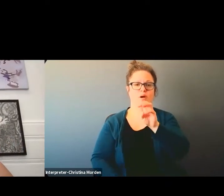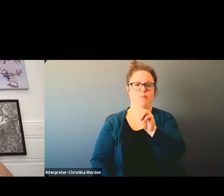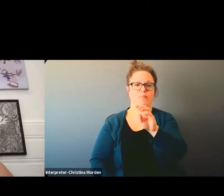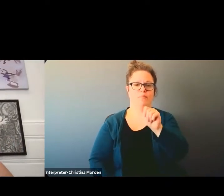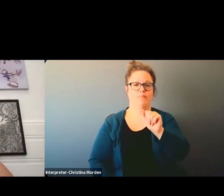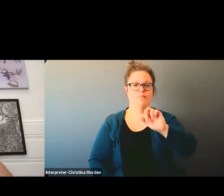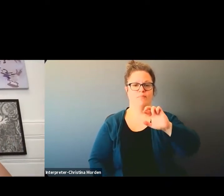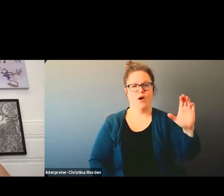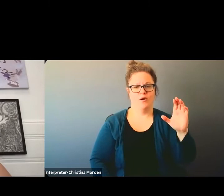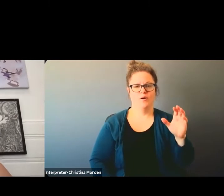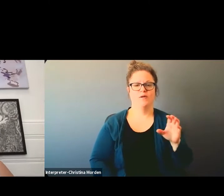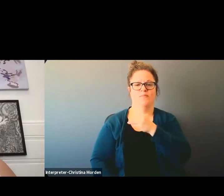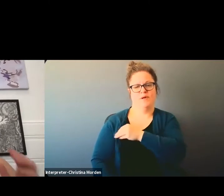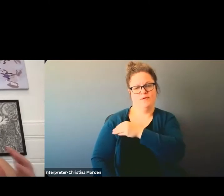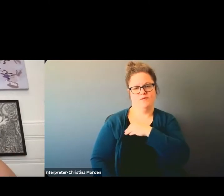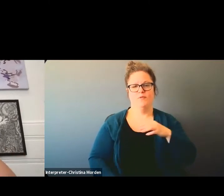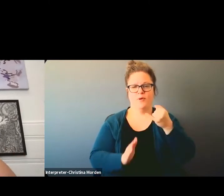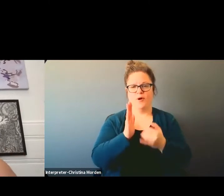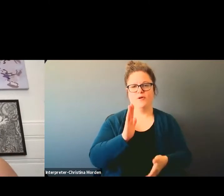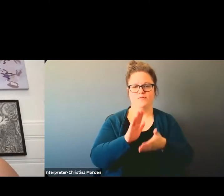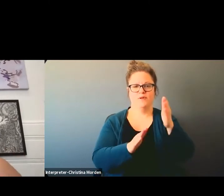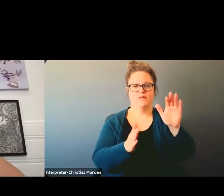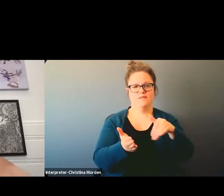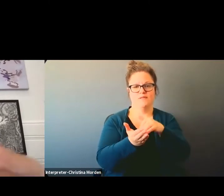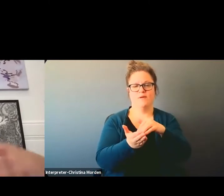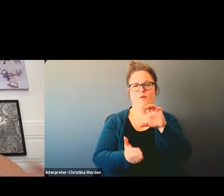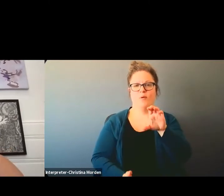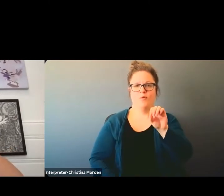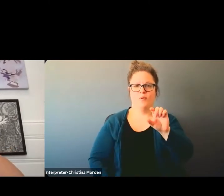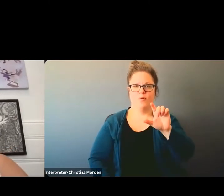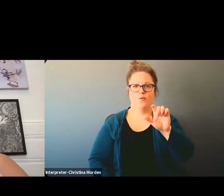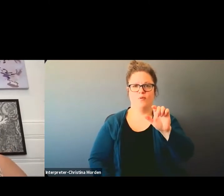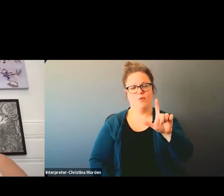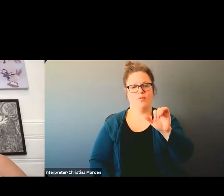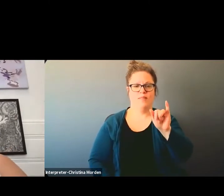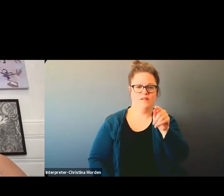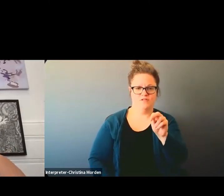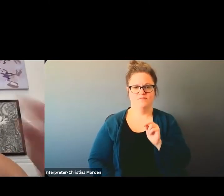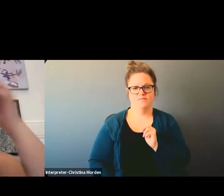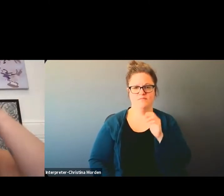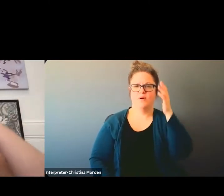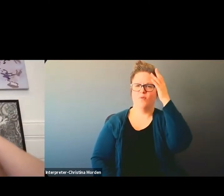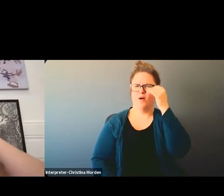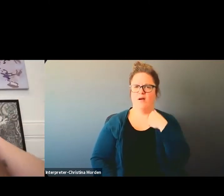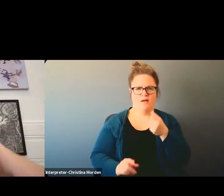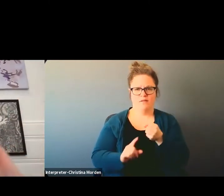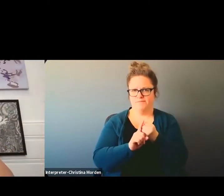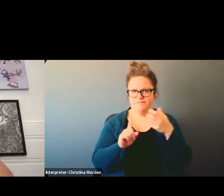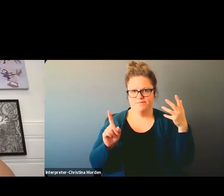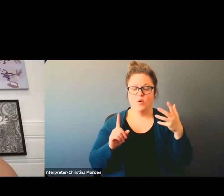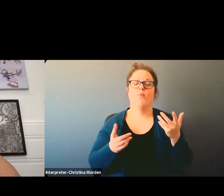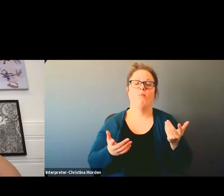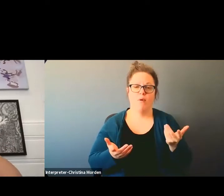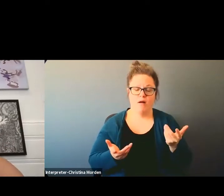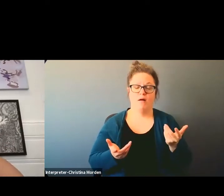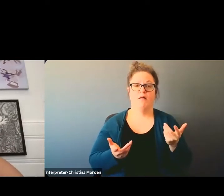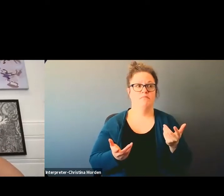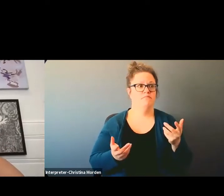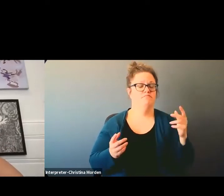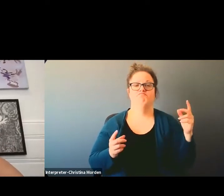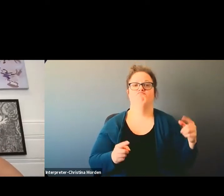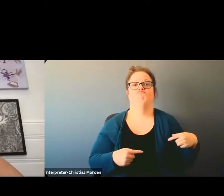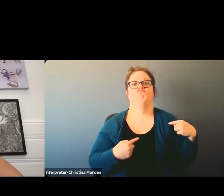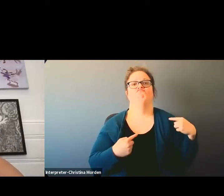Center Coalition. Now, the reason that I'm telling all this is because it took me a really long time, not just